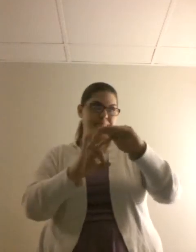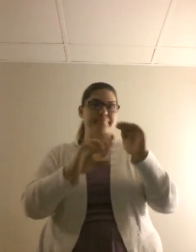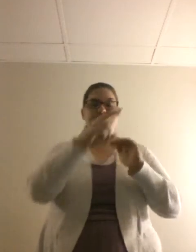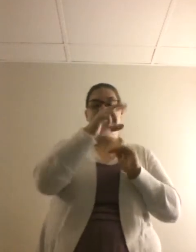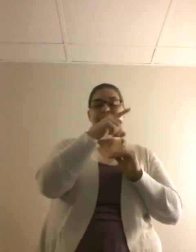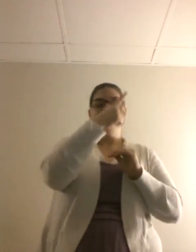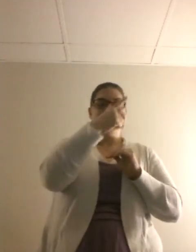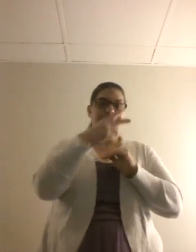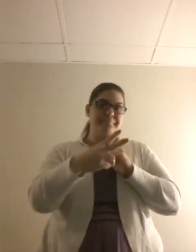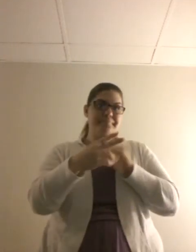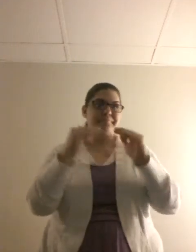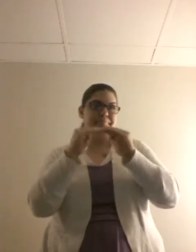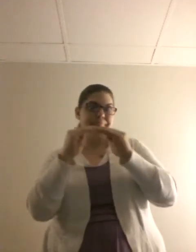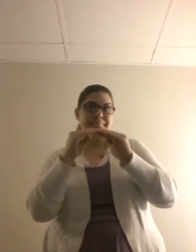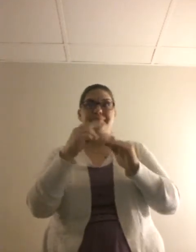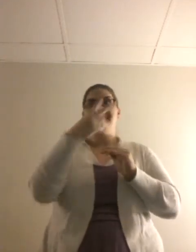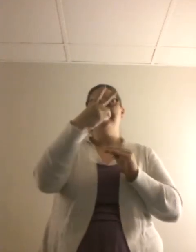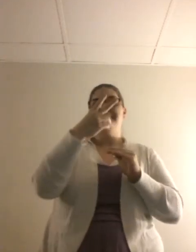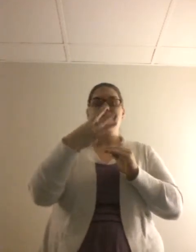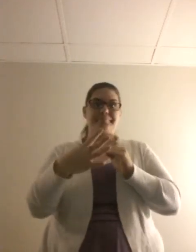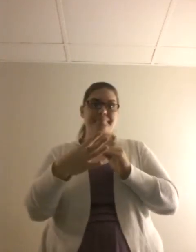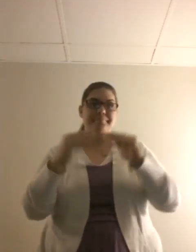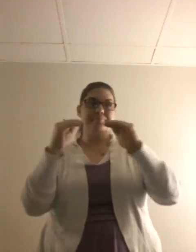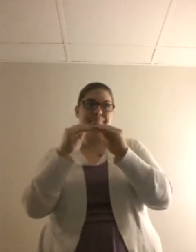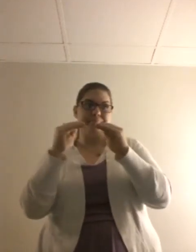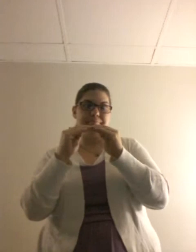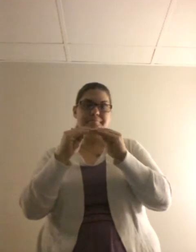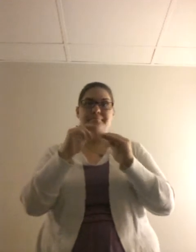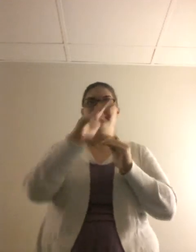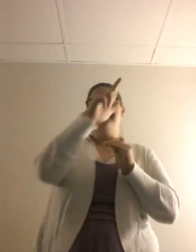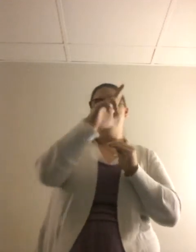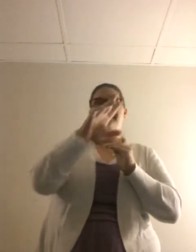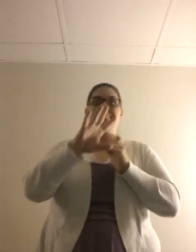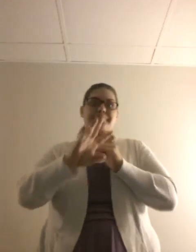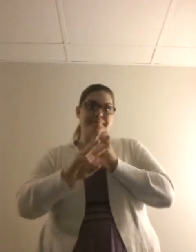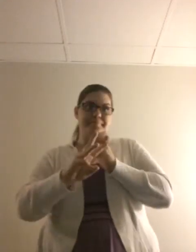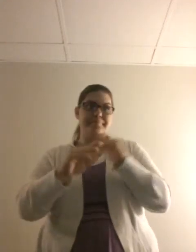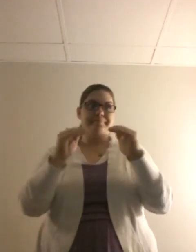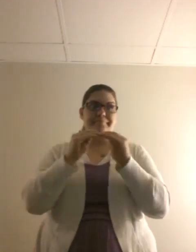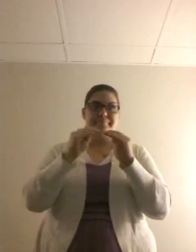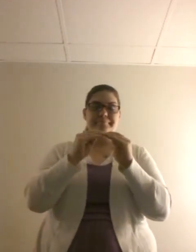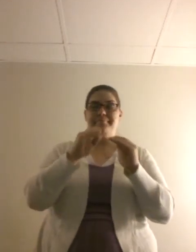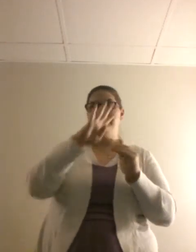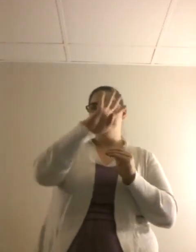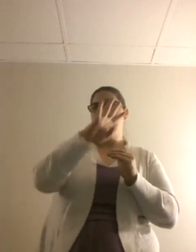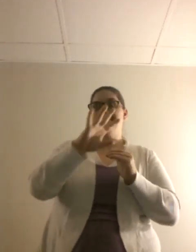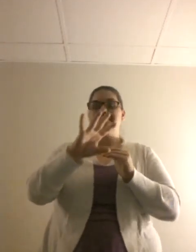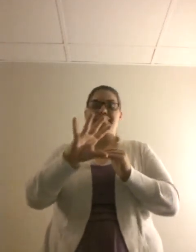4/8, etc. They'll come up with all sorts of different ones, 50 1/100ths, 1,000, 2,000ths,